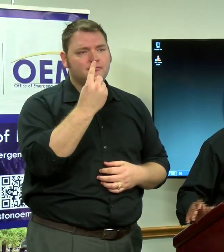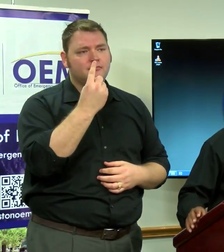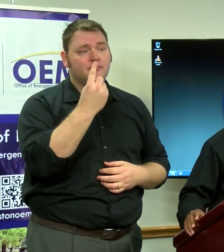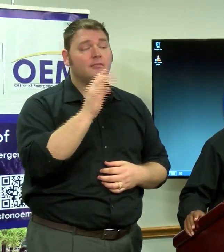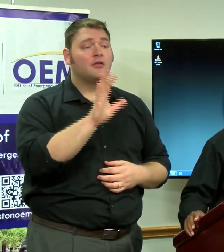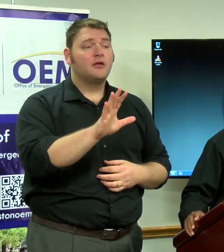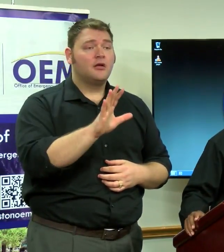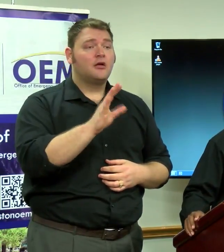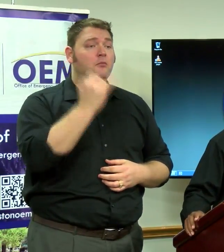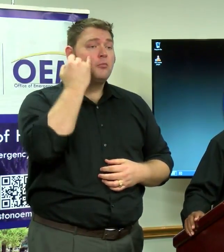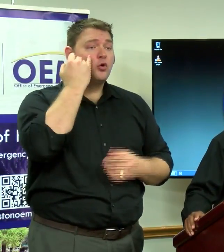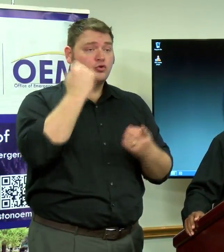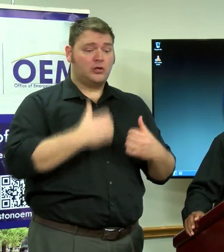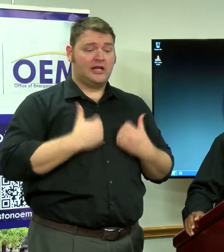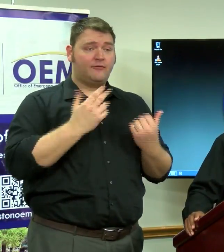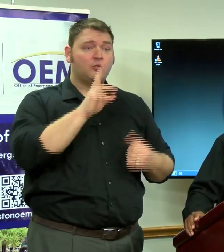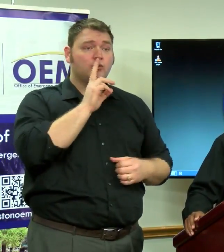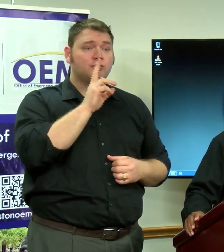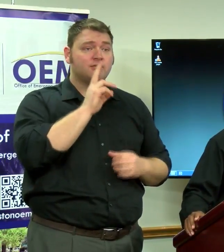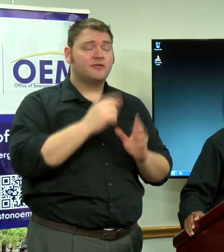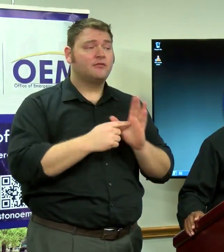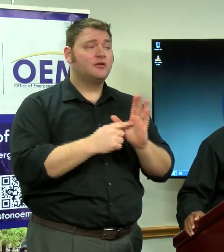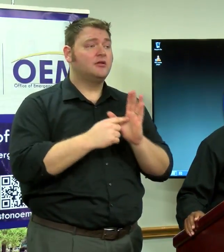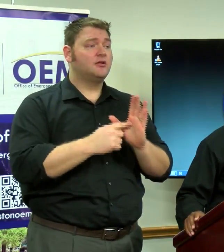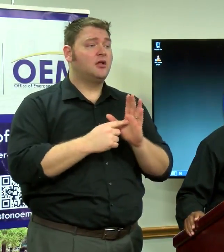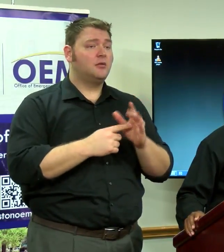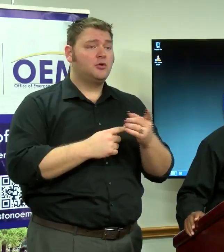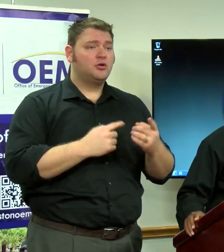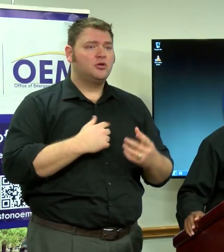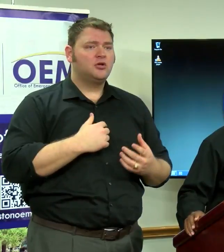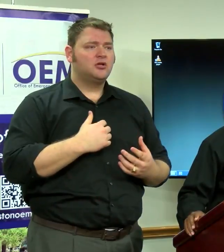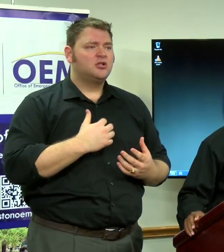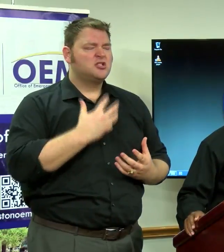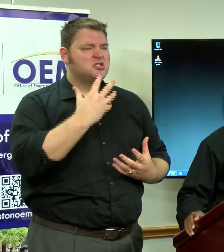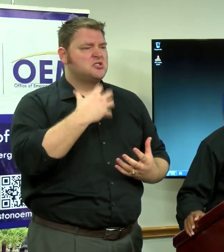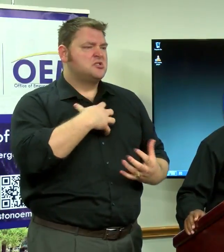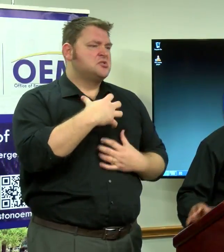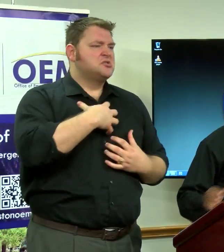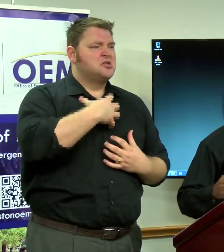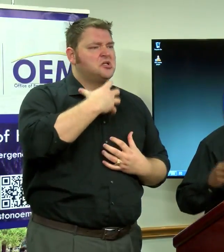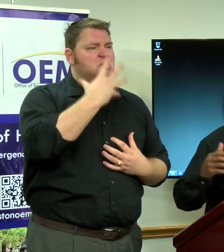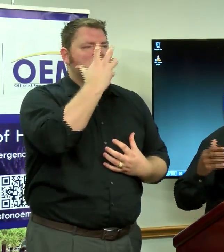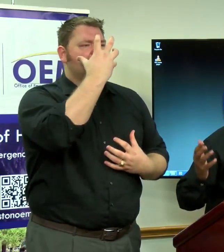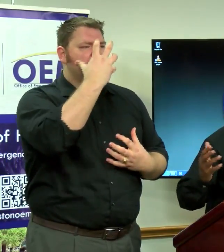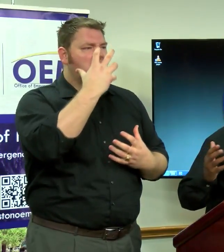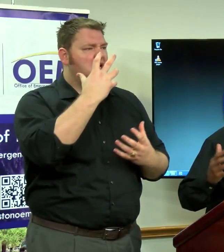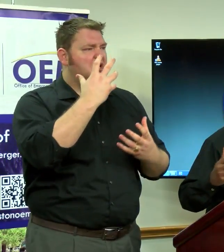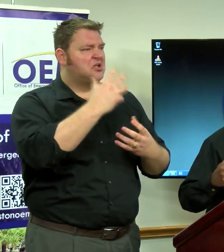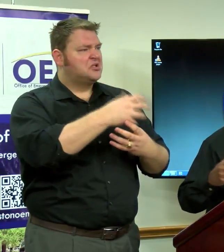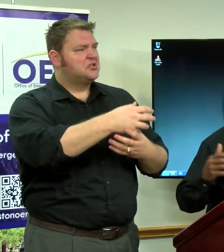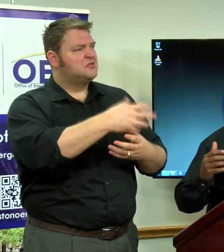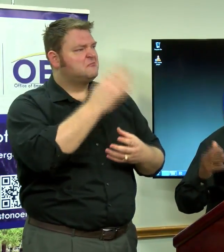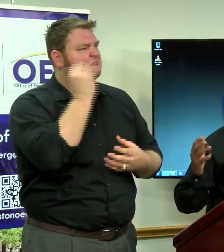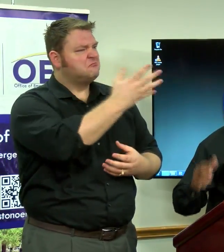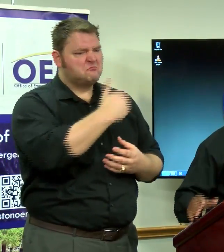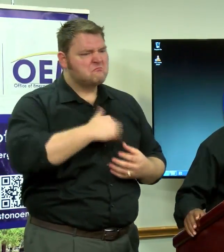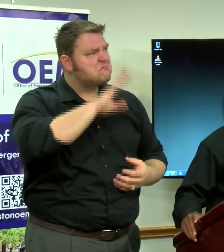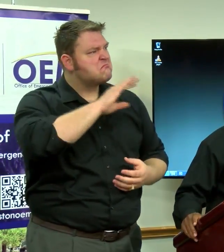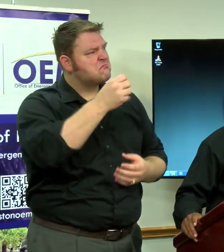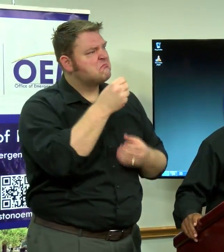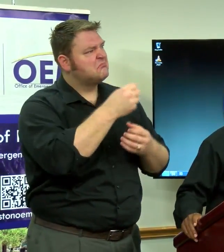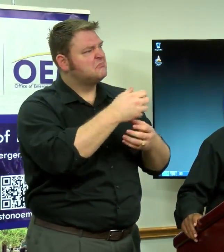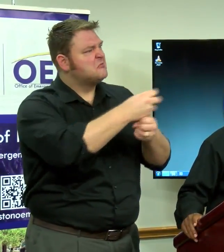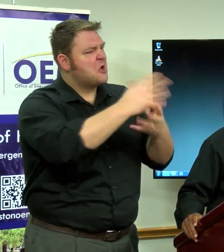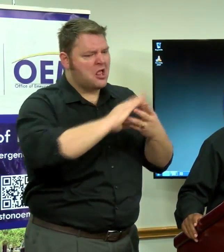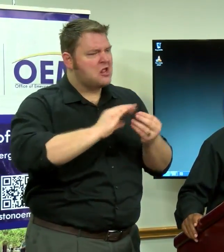they're Houstonians, for example, if they're angry and they voice their frustration to some of us, let's say,